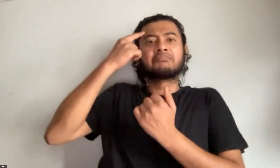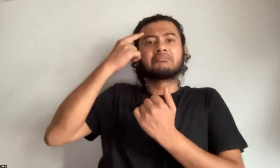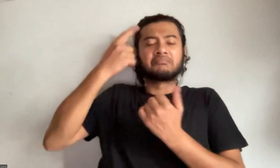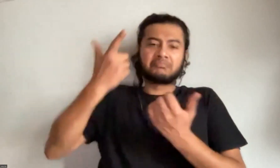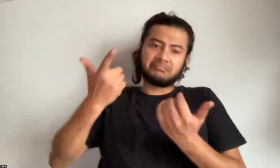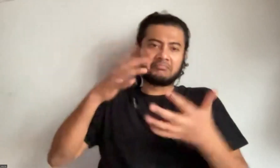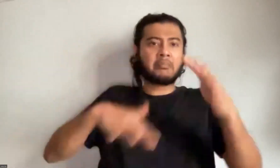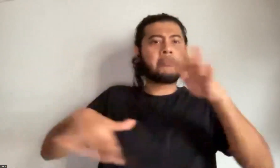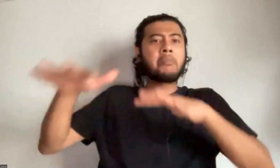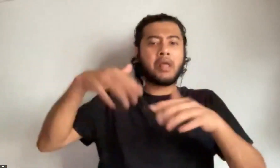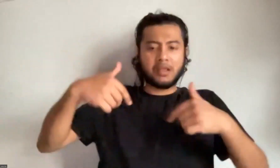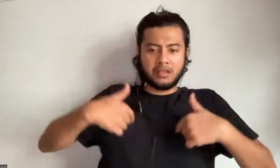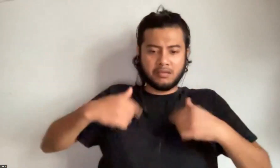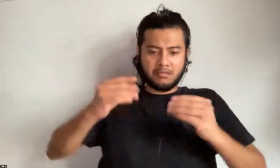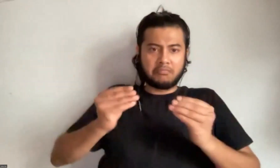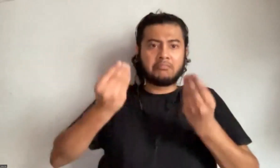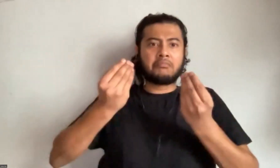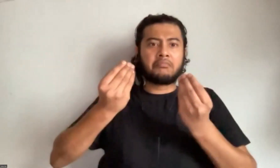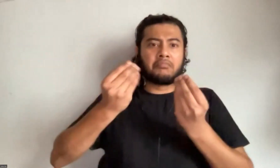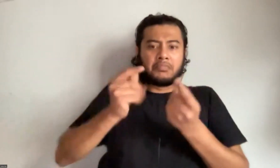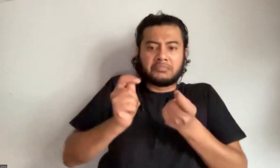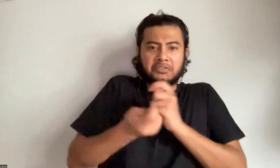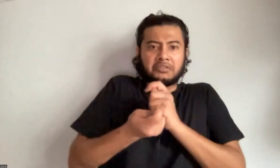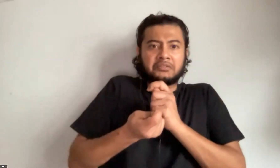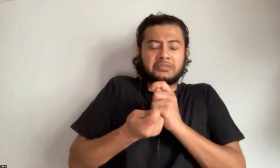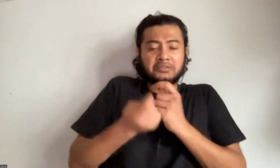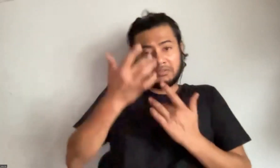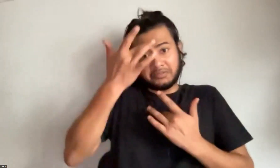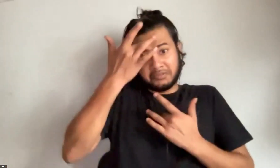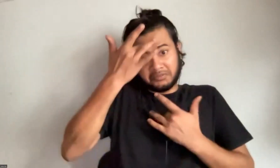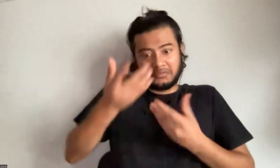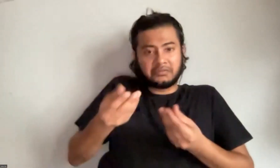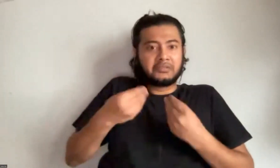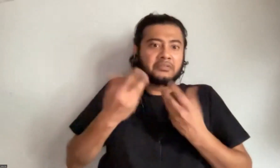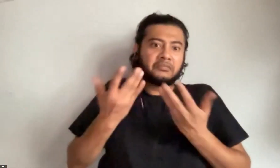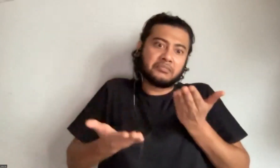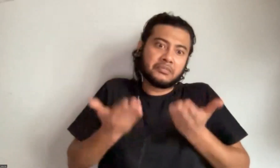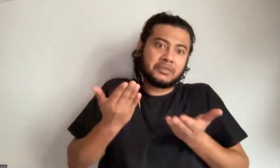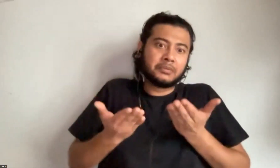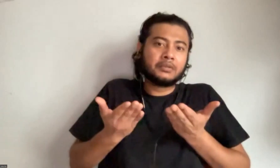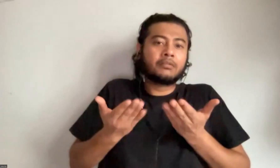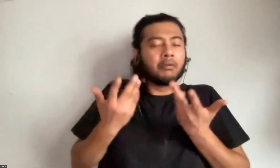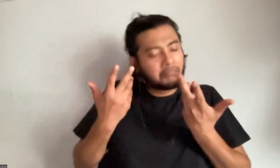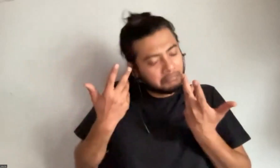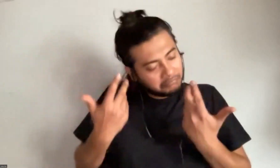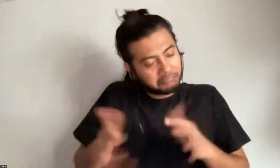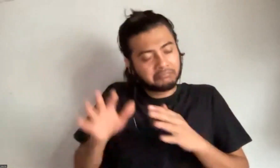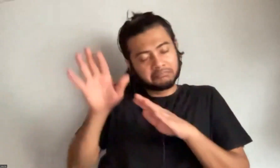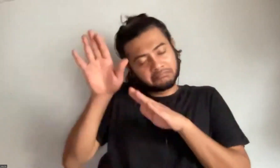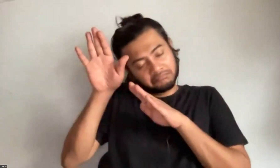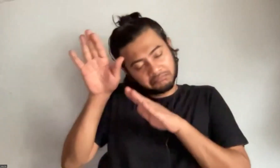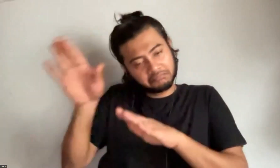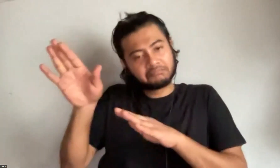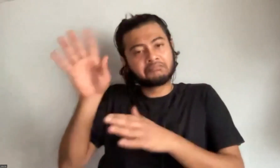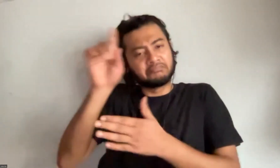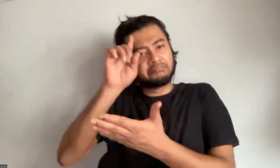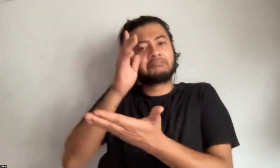is in my best interest. When I start trusting Krishna's decision, that is the time